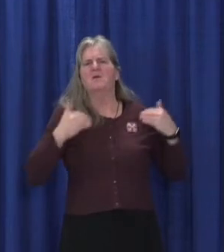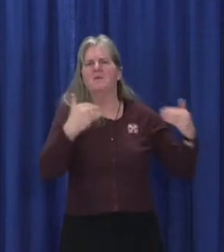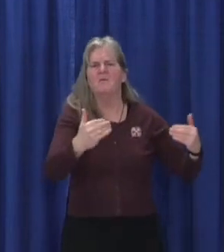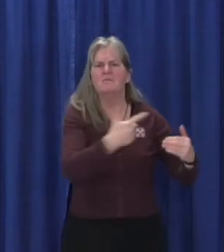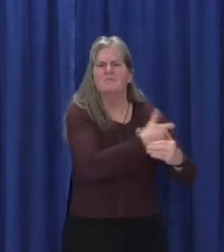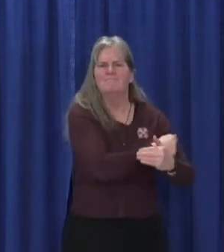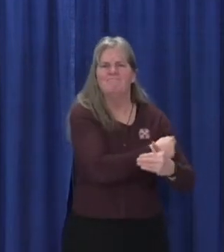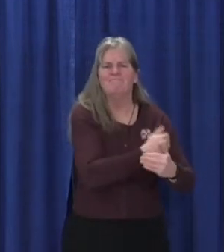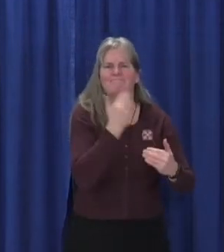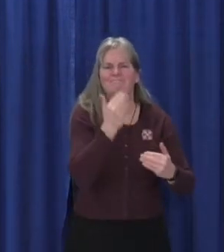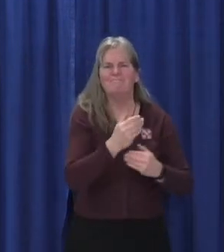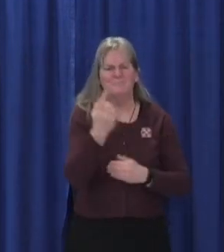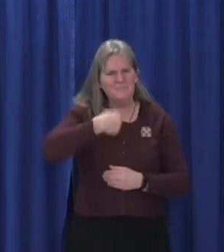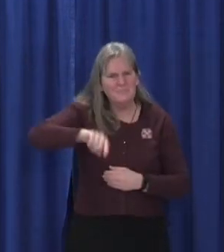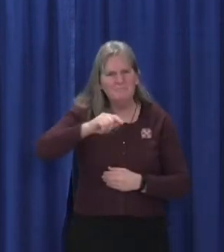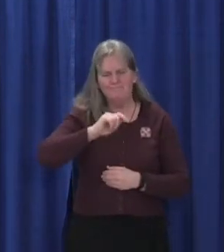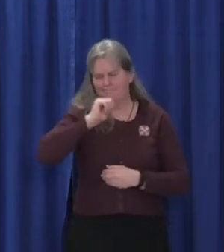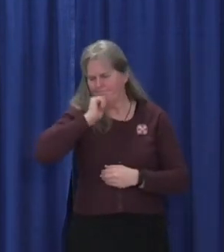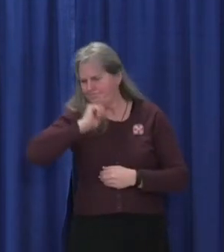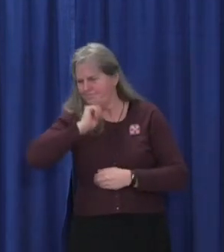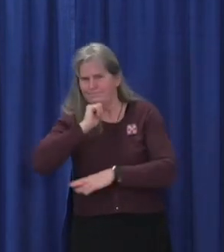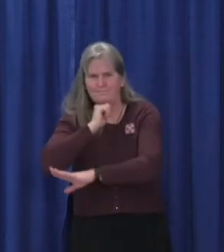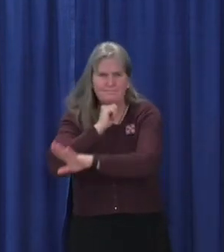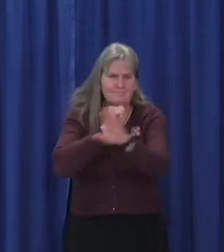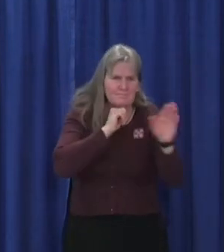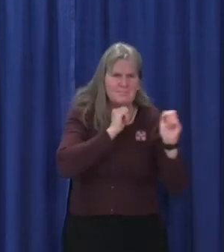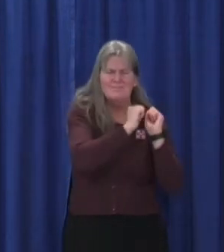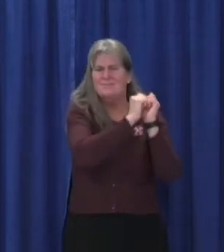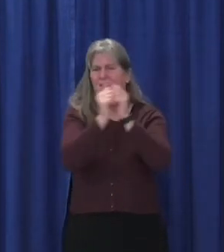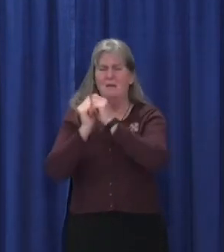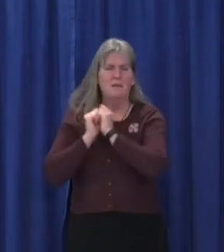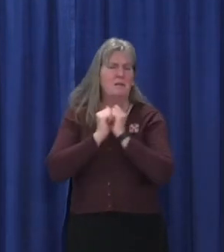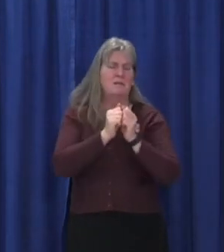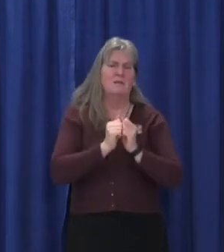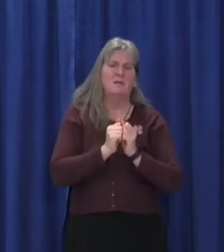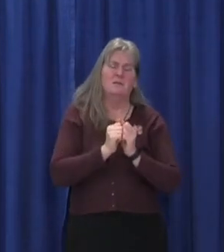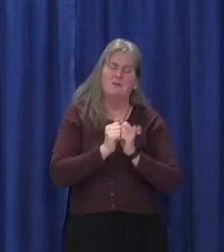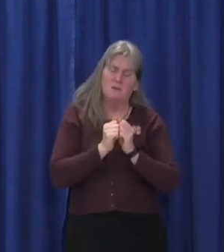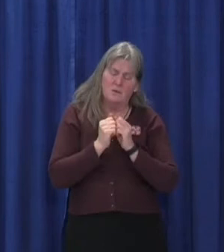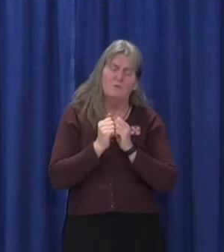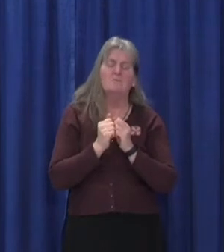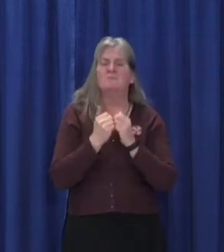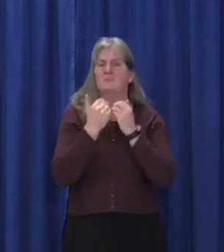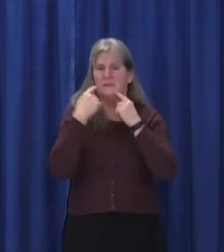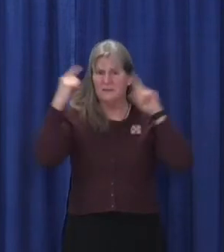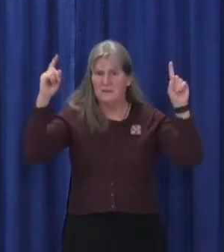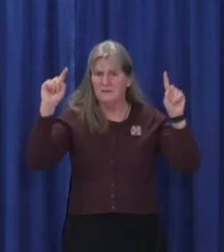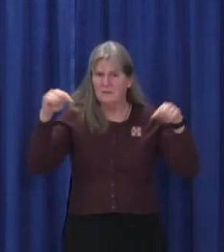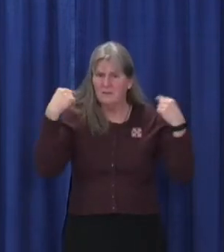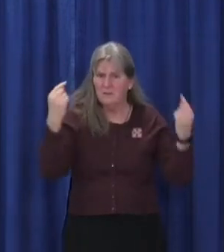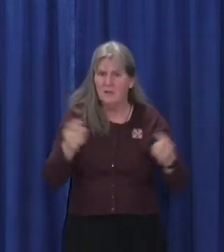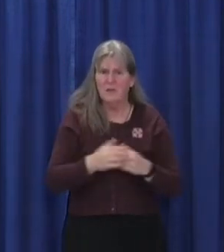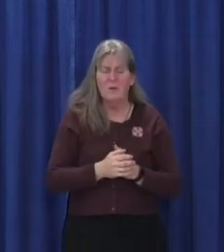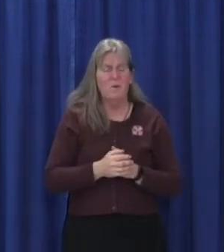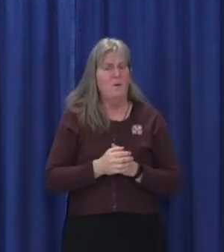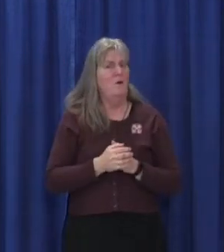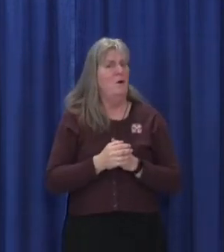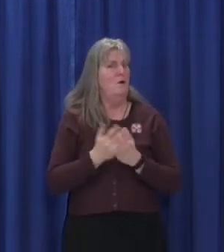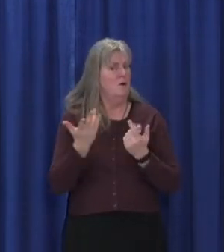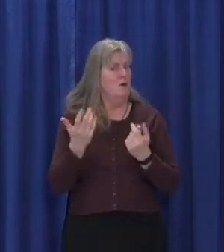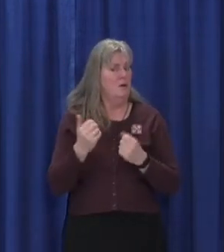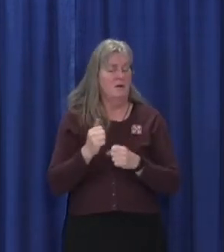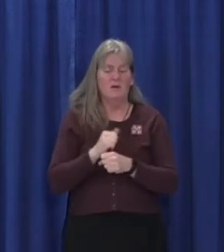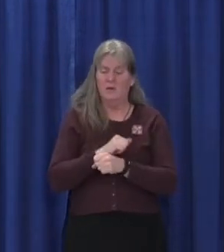The hardship that you've endured and that we've all endured together as a community has been worth it. It has drastically slowed